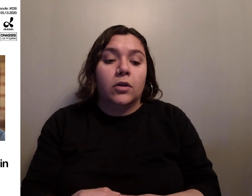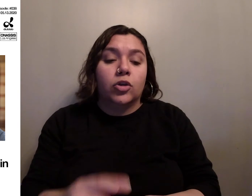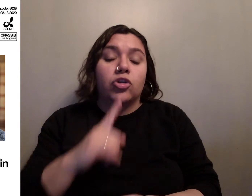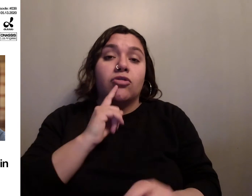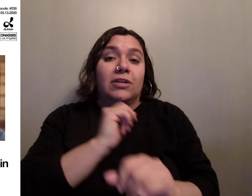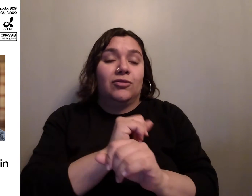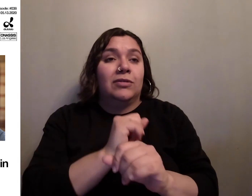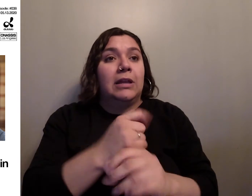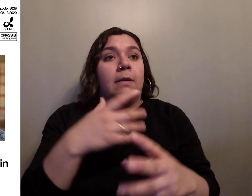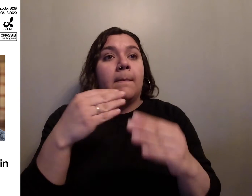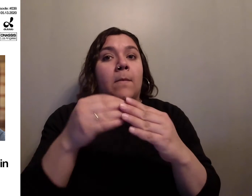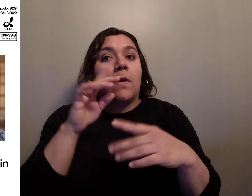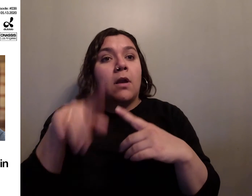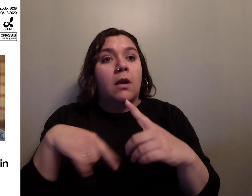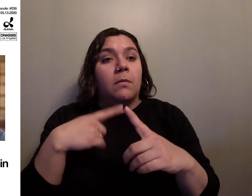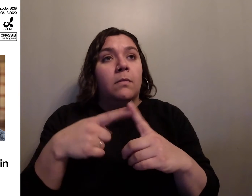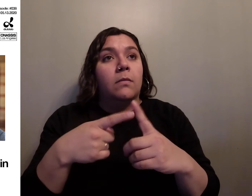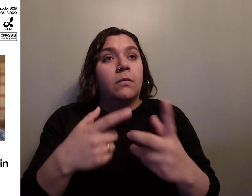it's